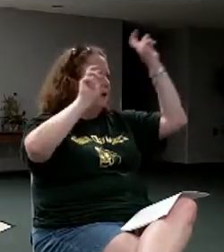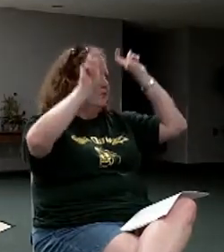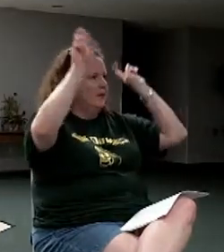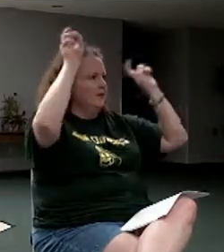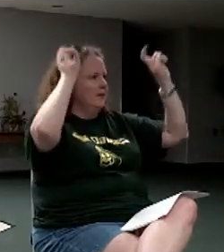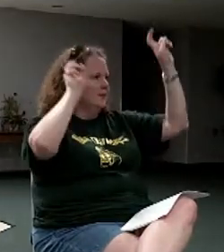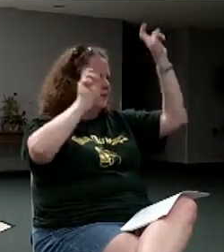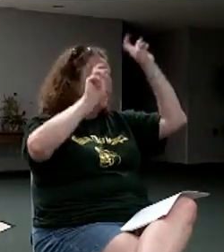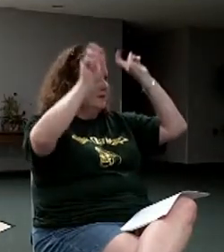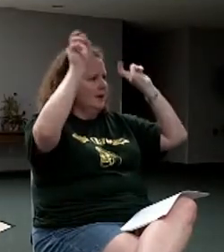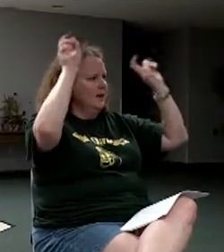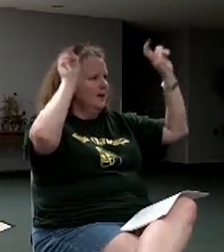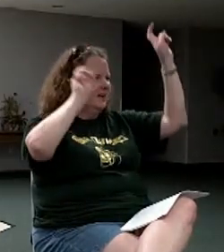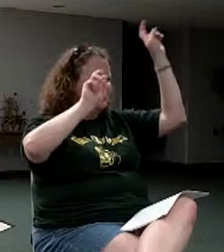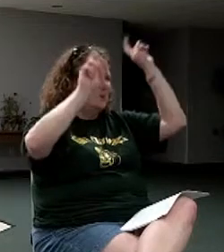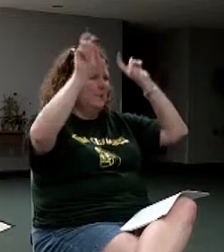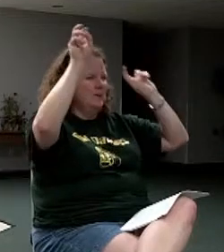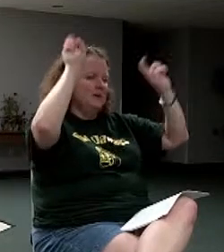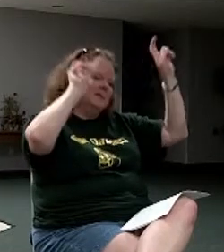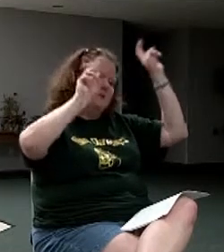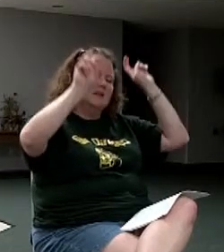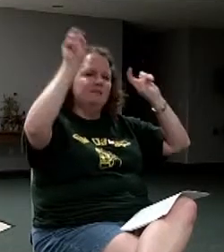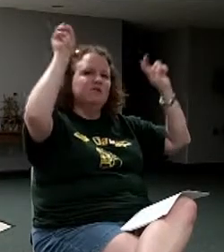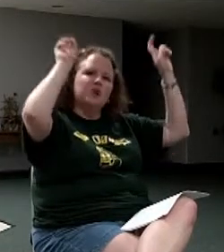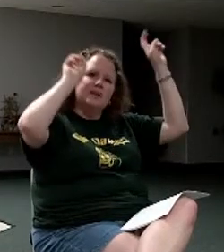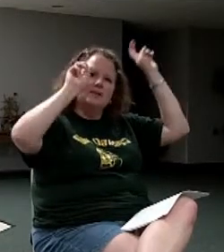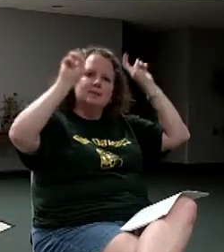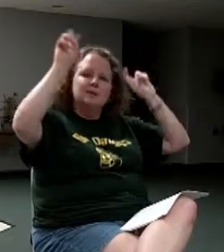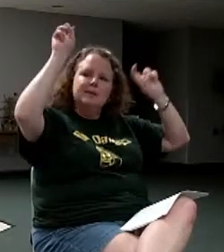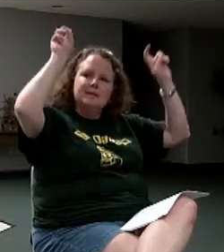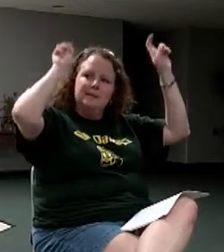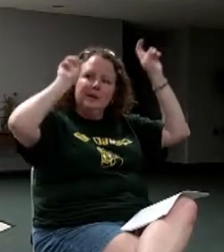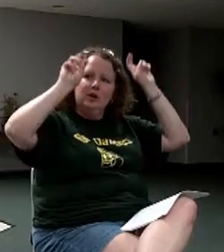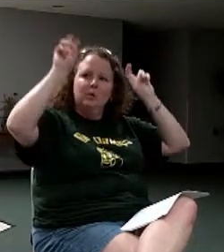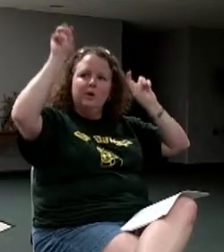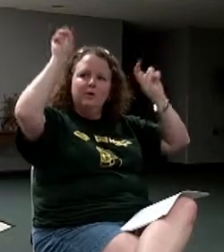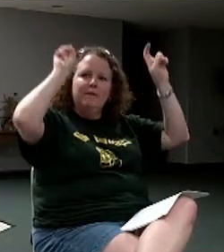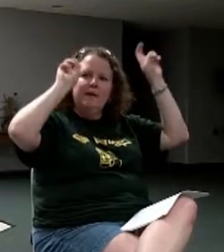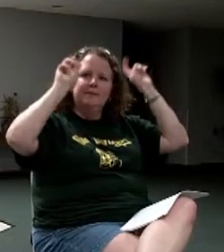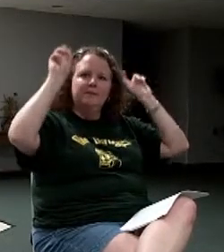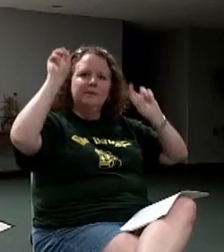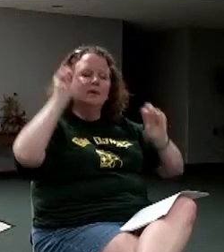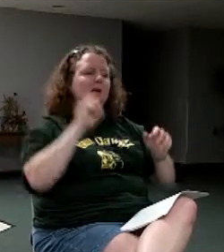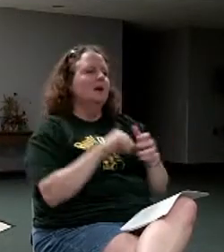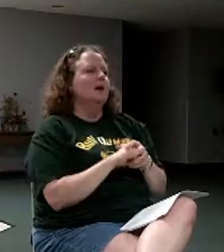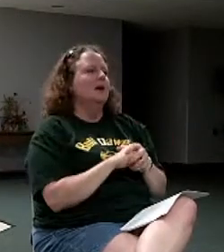and forth like this. Okay. It also can be the same sign for circus, depending on where you live at.